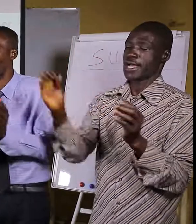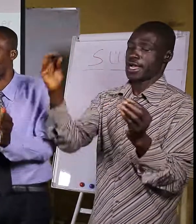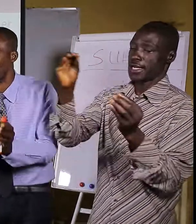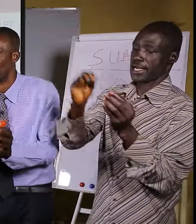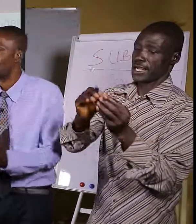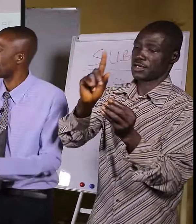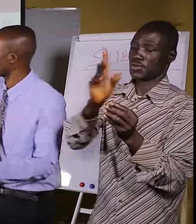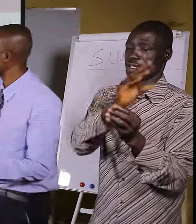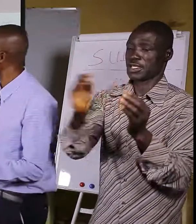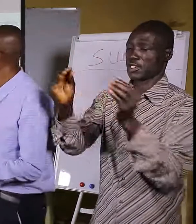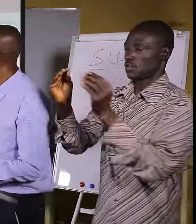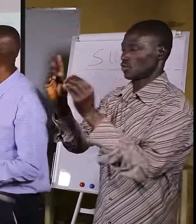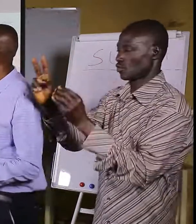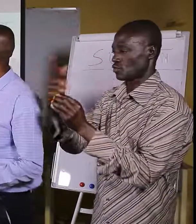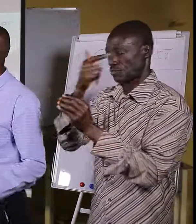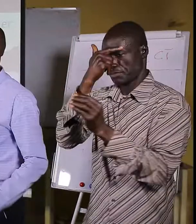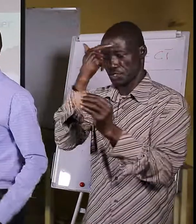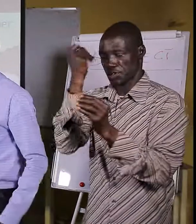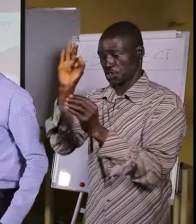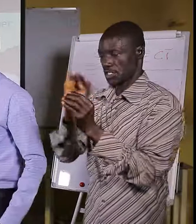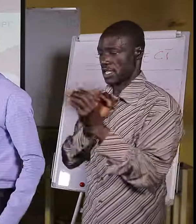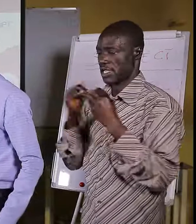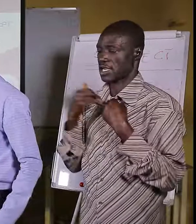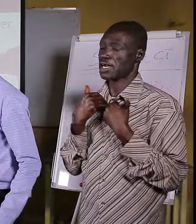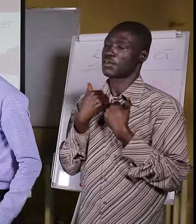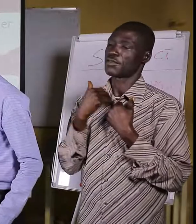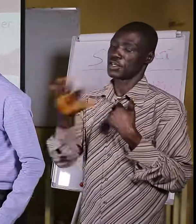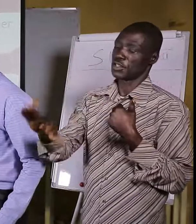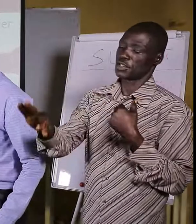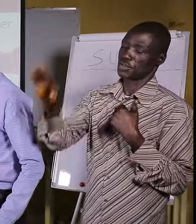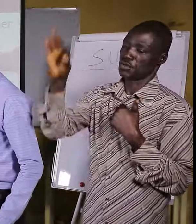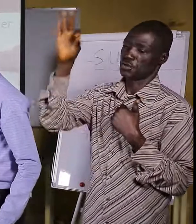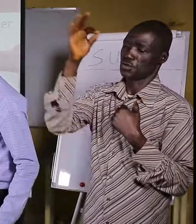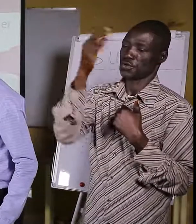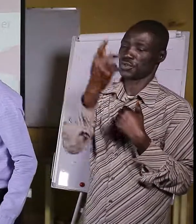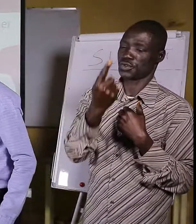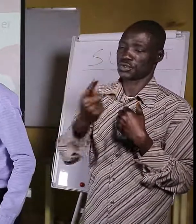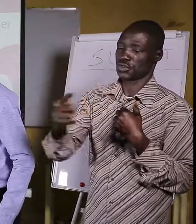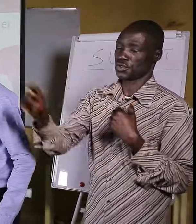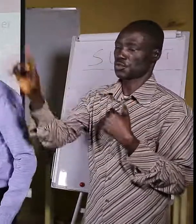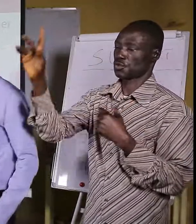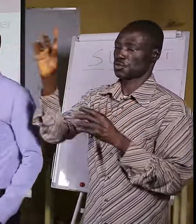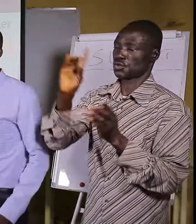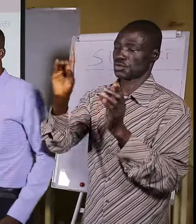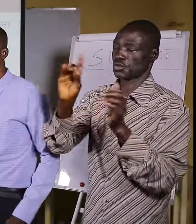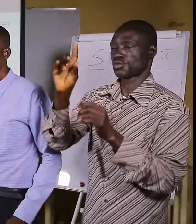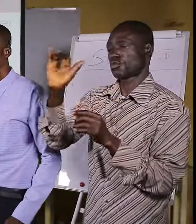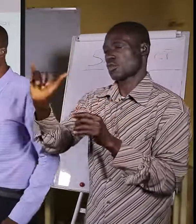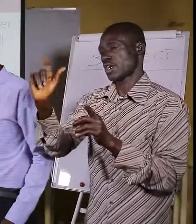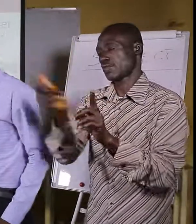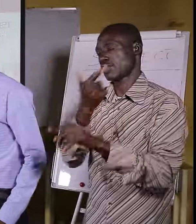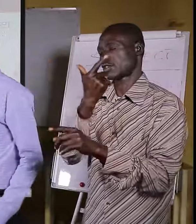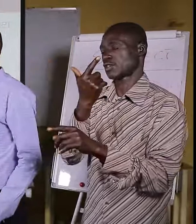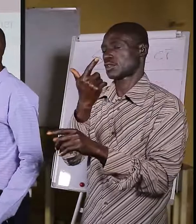1 and 2? The reason is because I have considered or I have chosen to treat y.